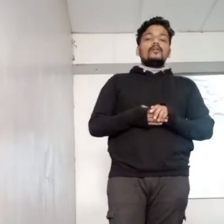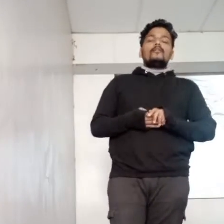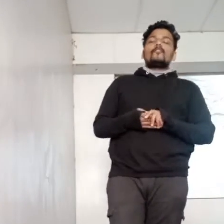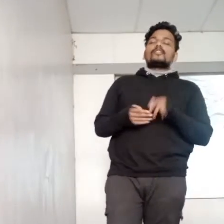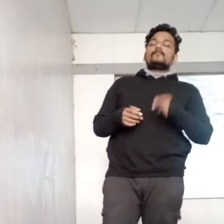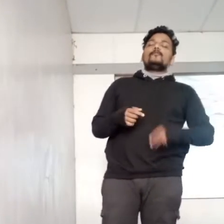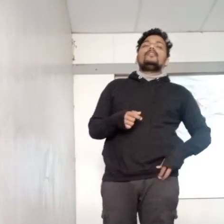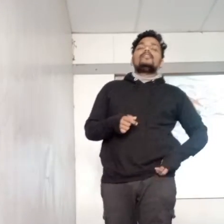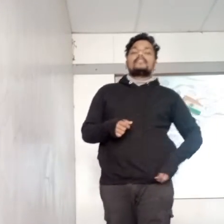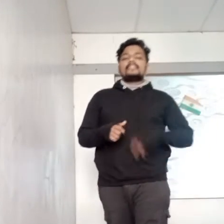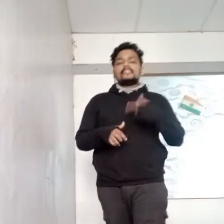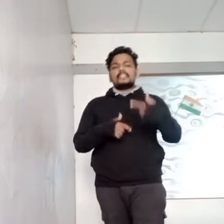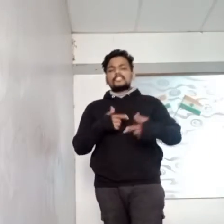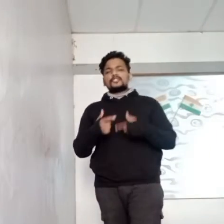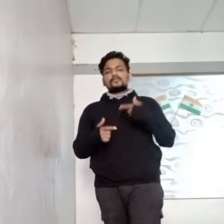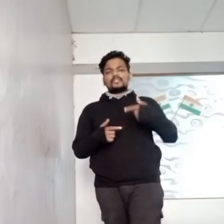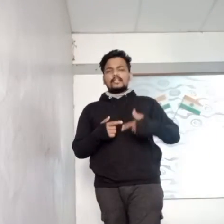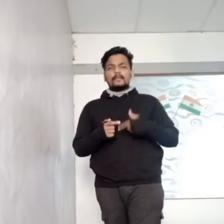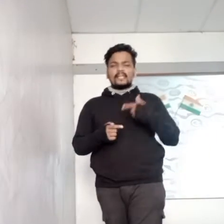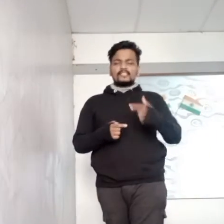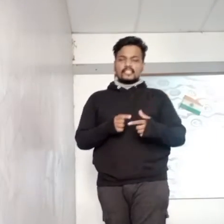For that pool, it execute thread by itself.